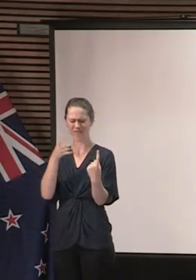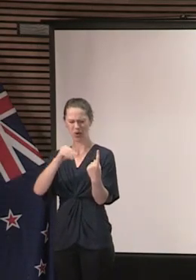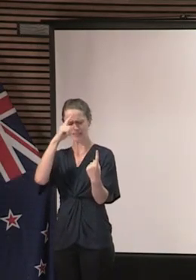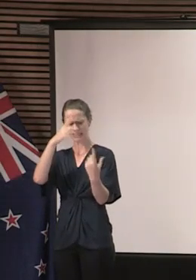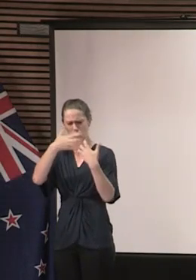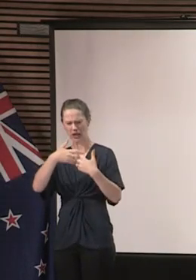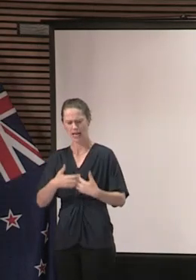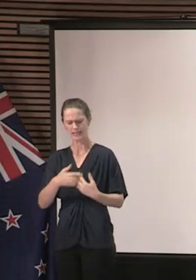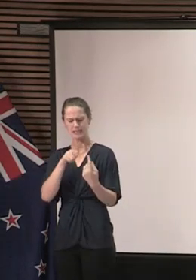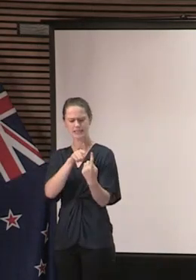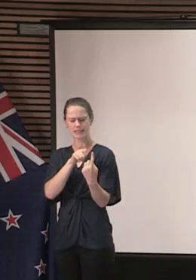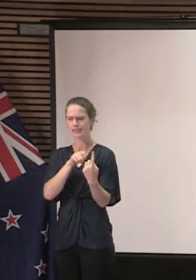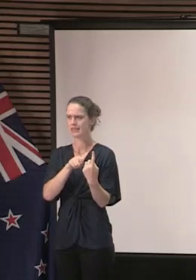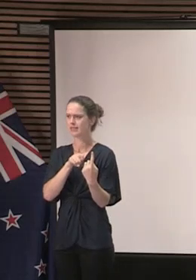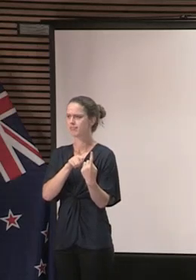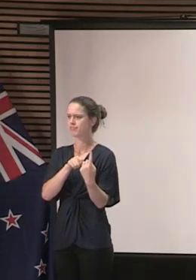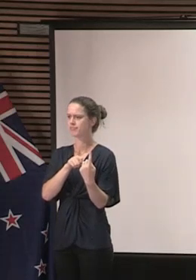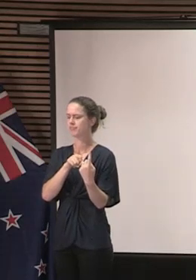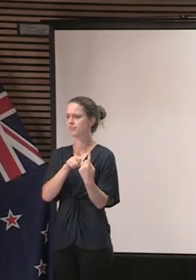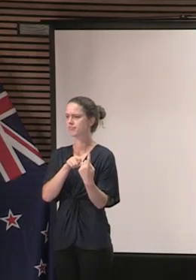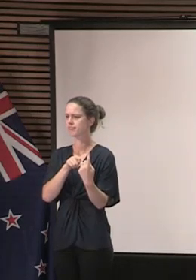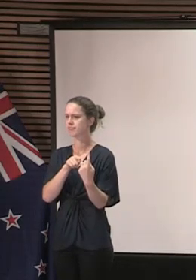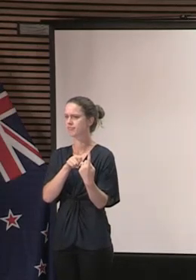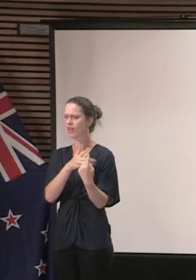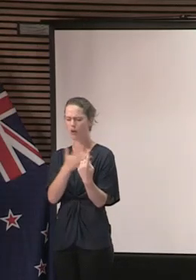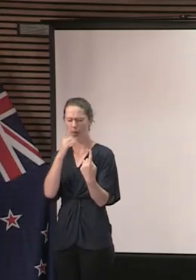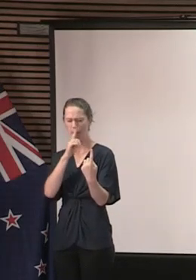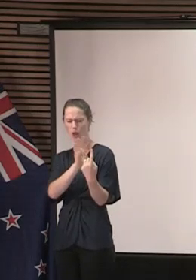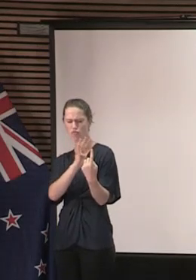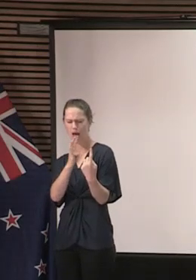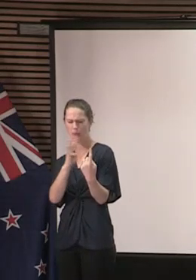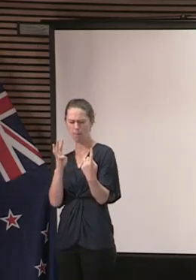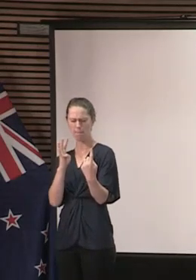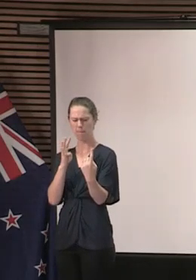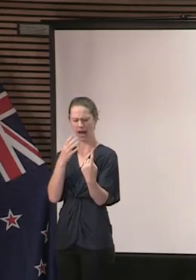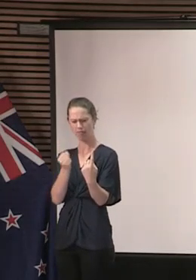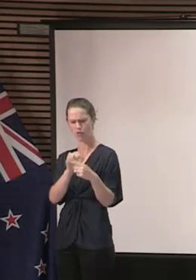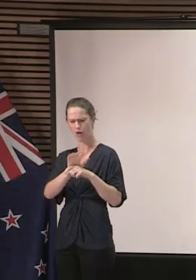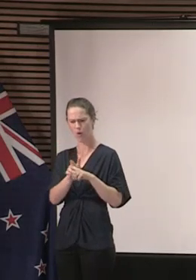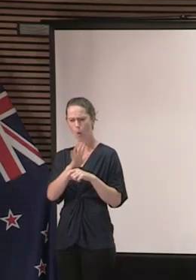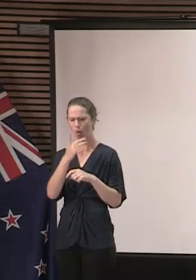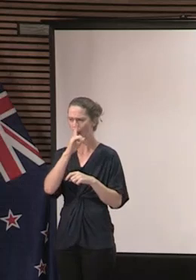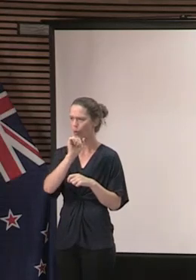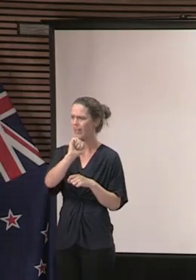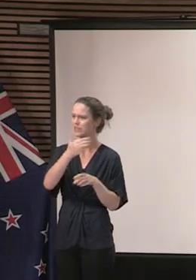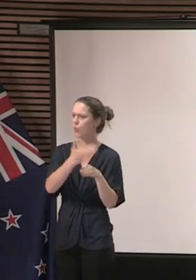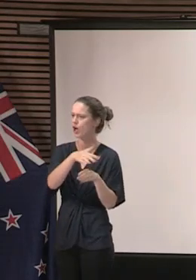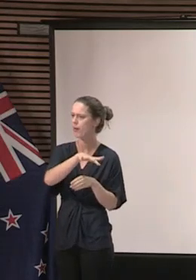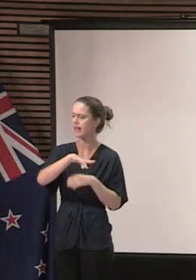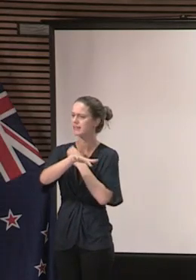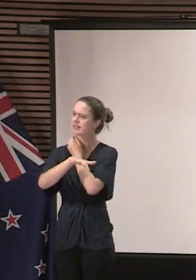even though there wasn't a list of, there weren't many close contacts, there's been quite wide testing, all of the folks in his workplace